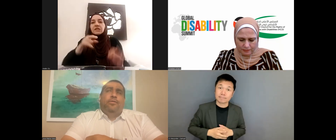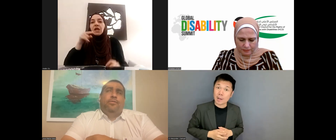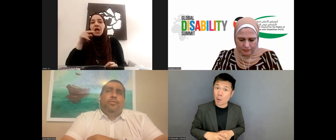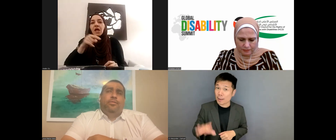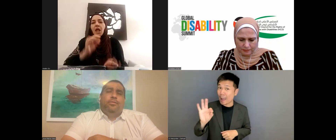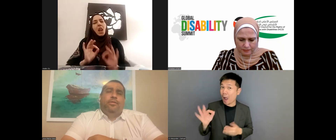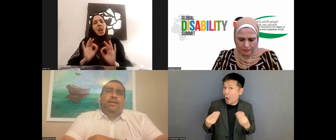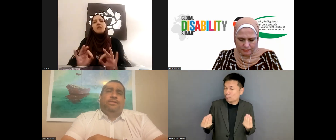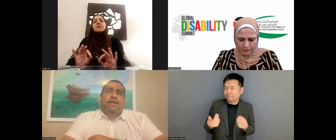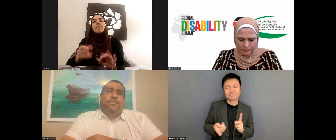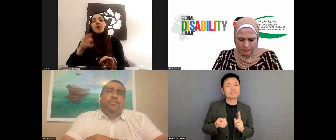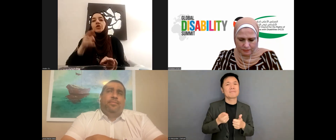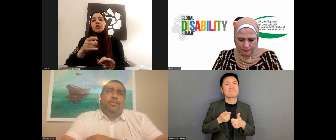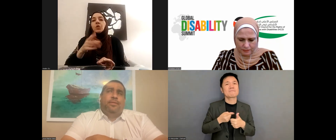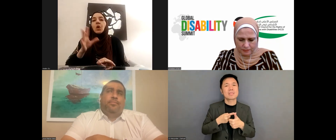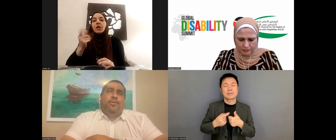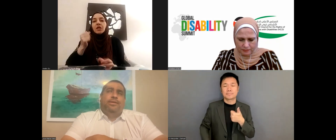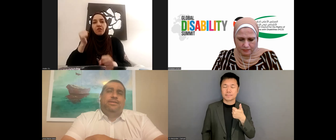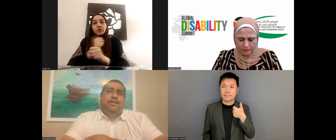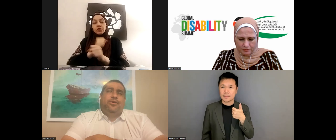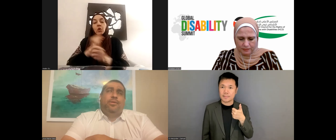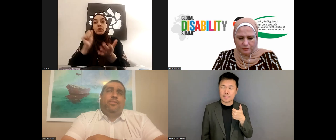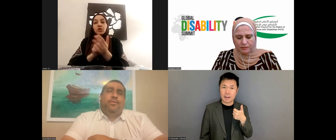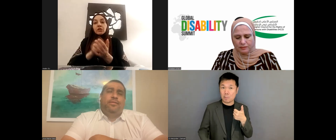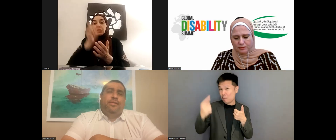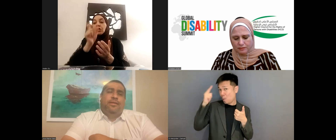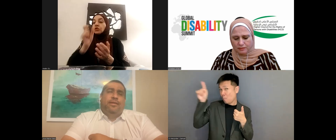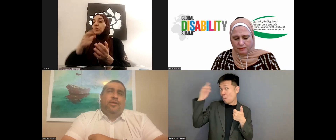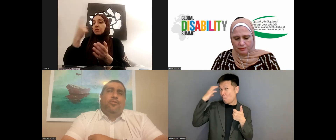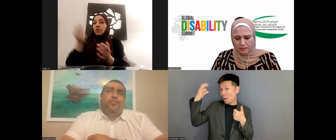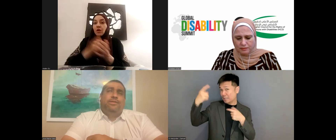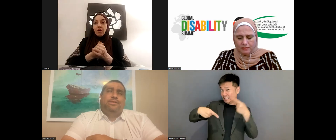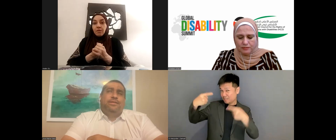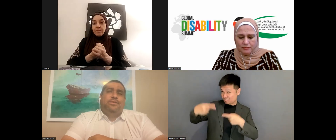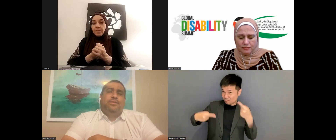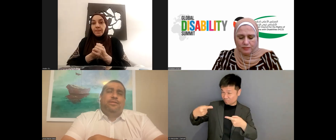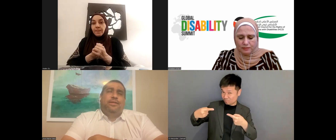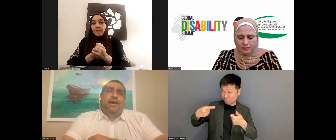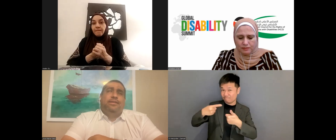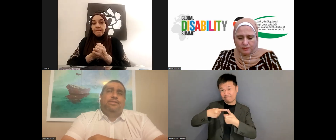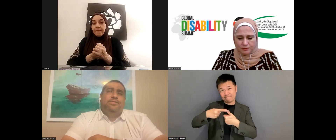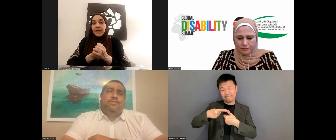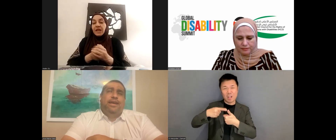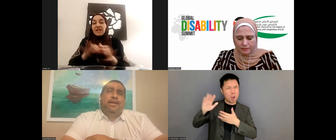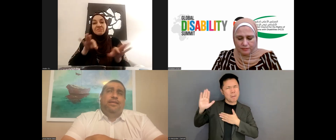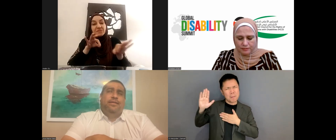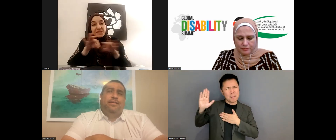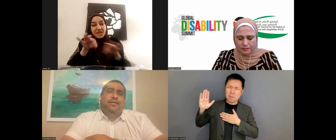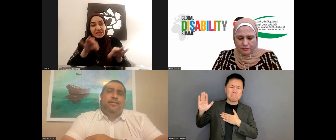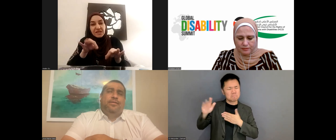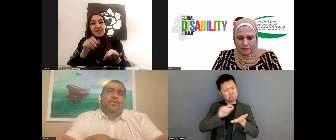We know that political commitments are always nice to